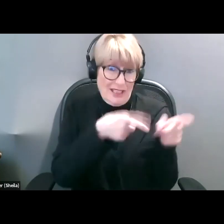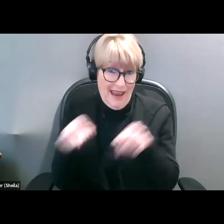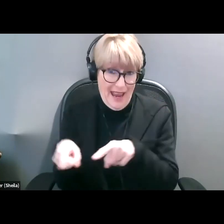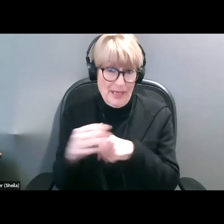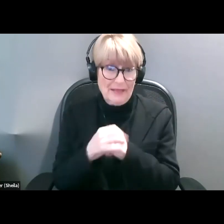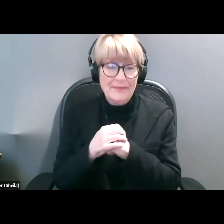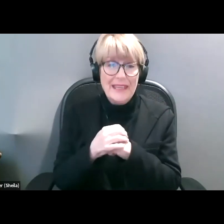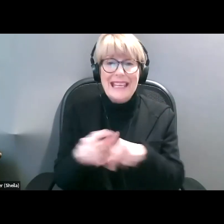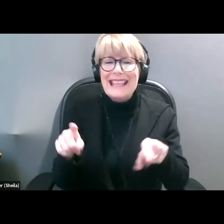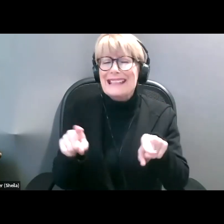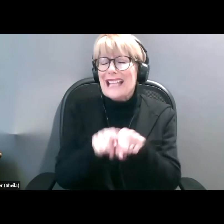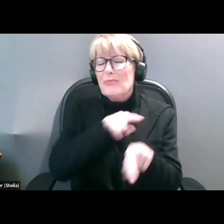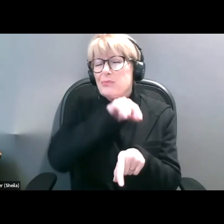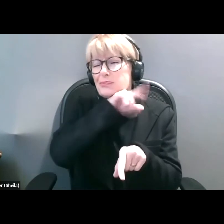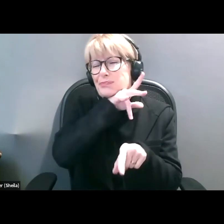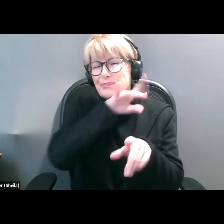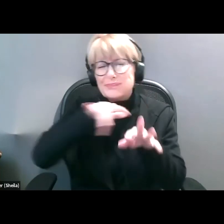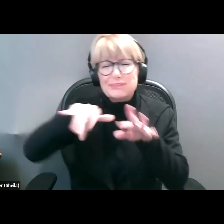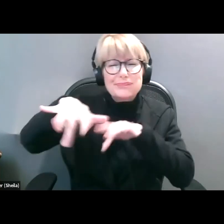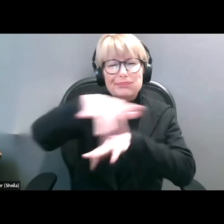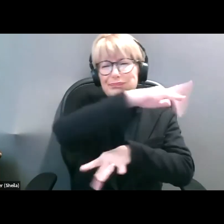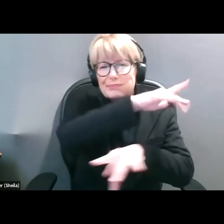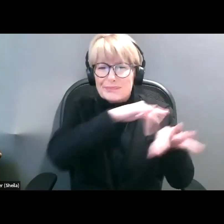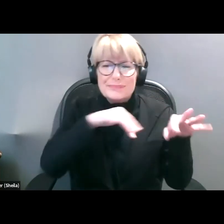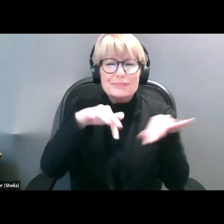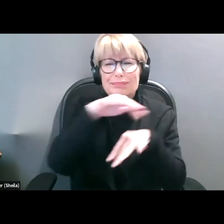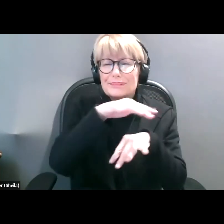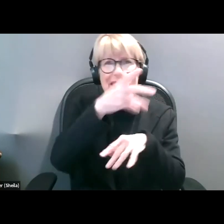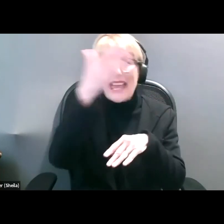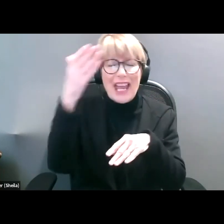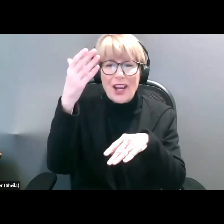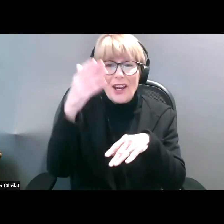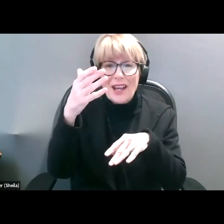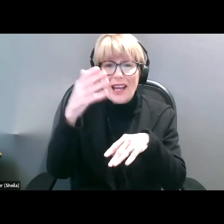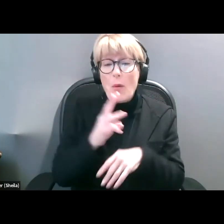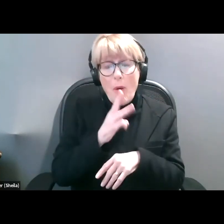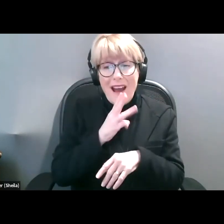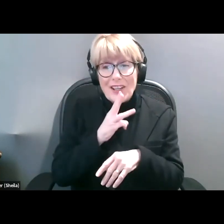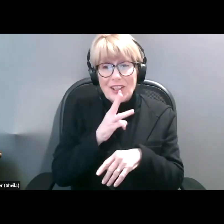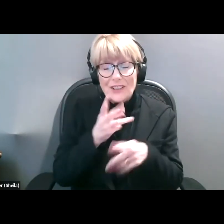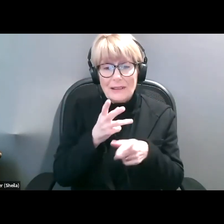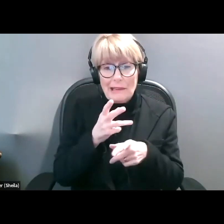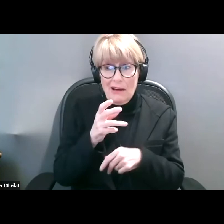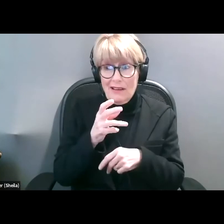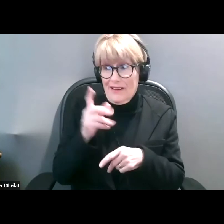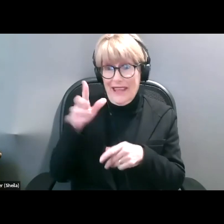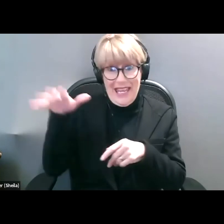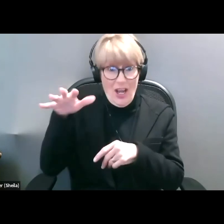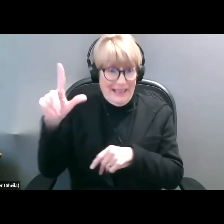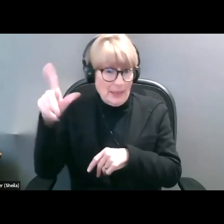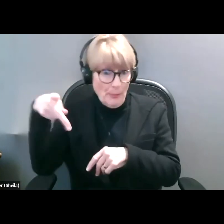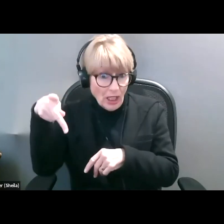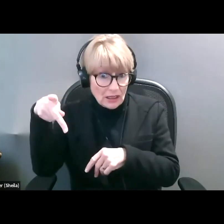The same pollutants, toxins that are in the air and water are still impacting